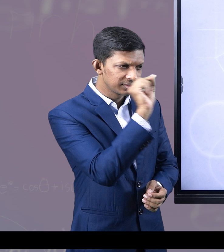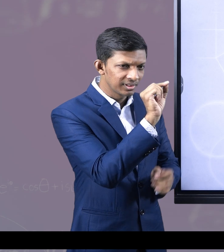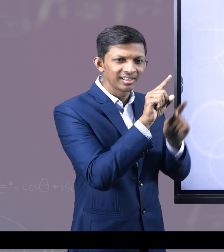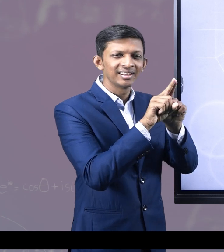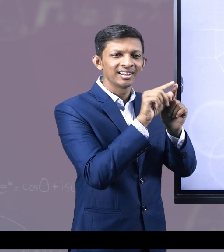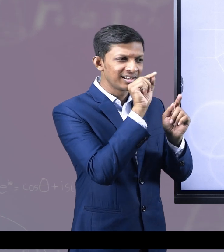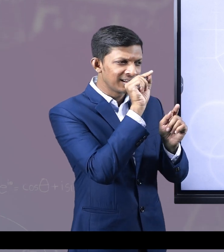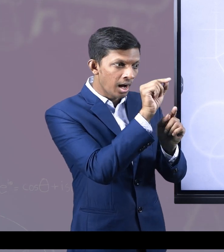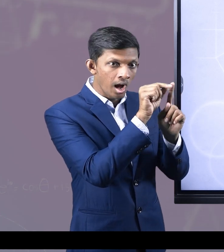point,